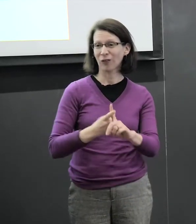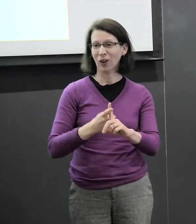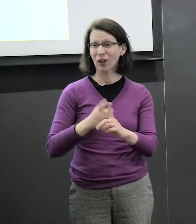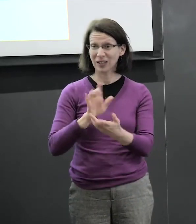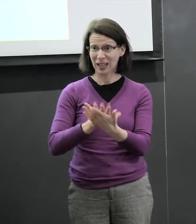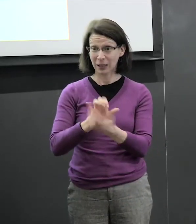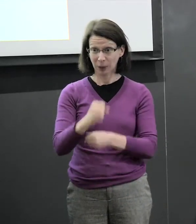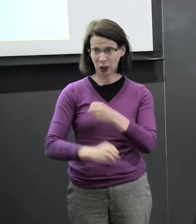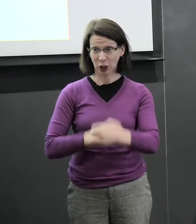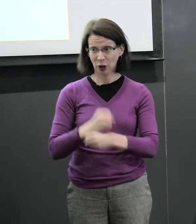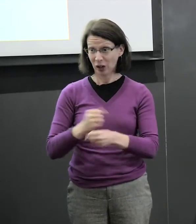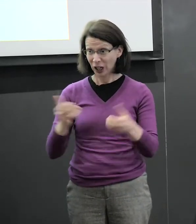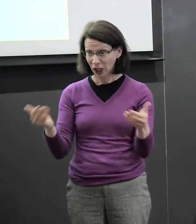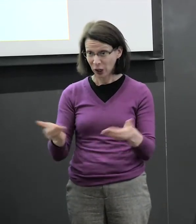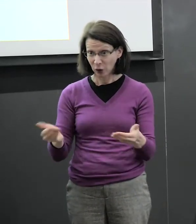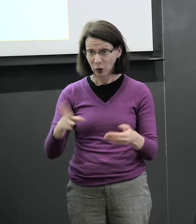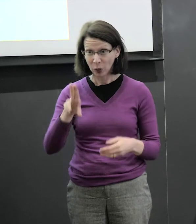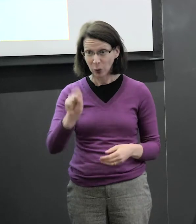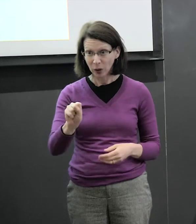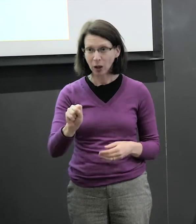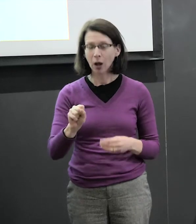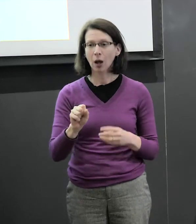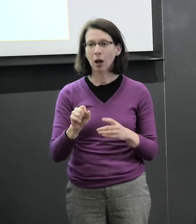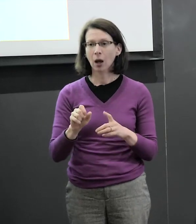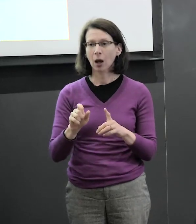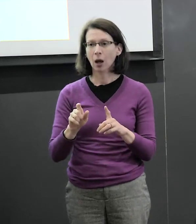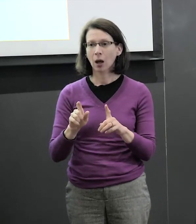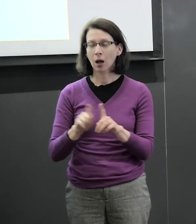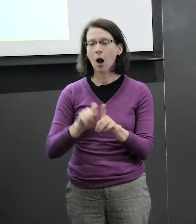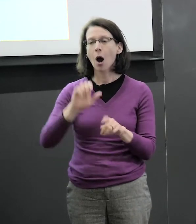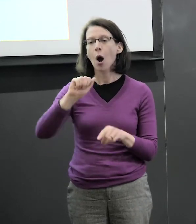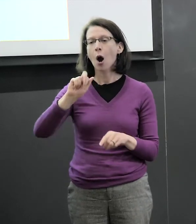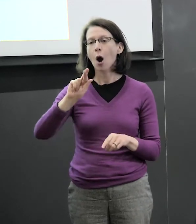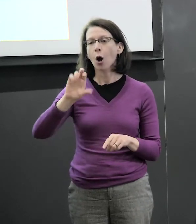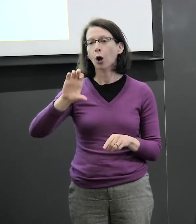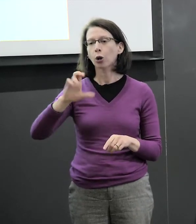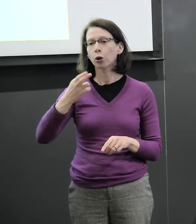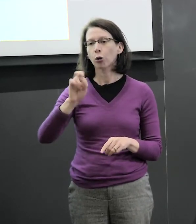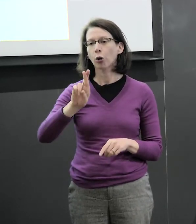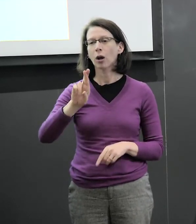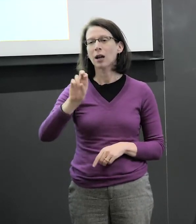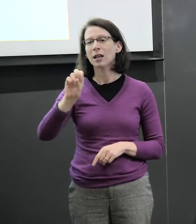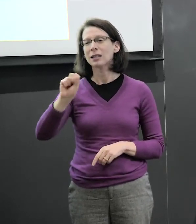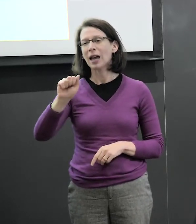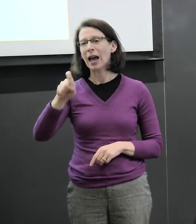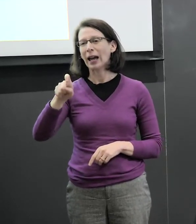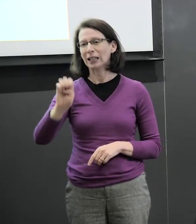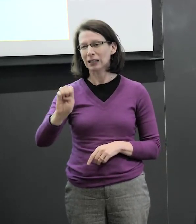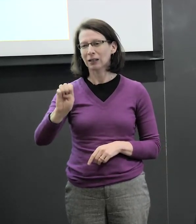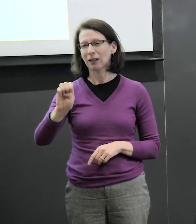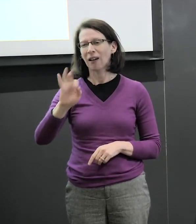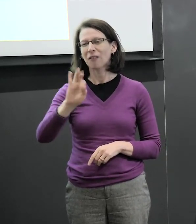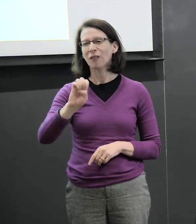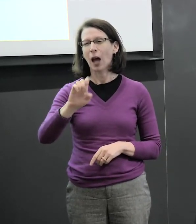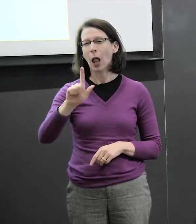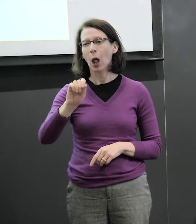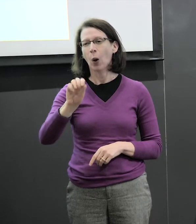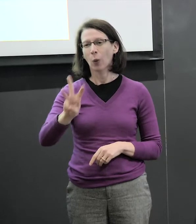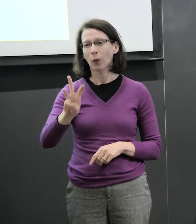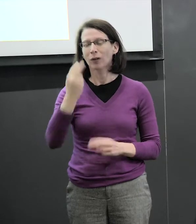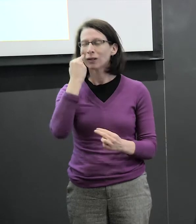in the United States was as an Archer Sachs Fellow. And I have fond memories of that